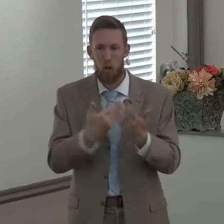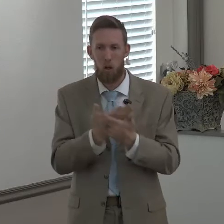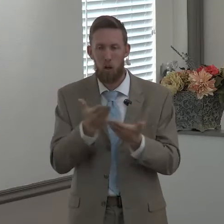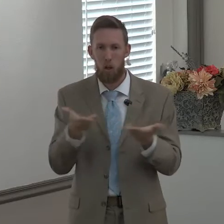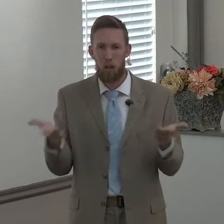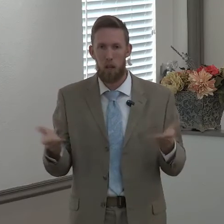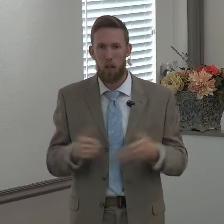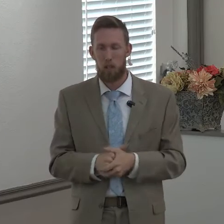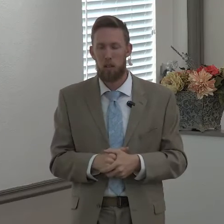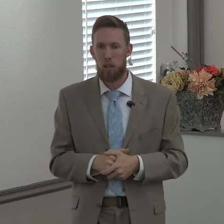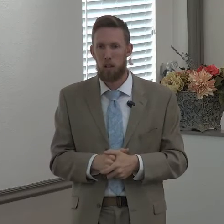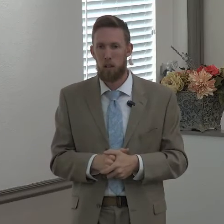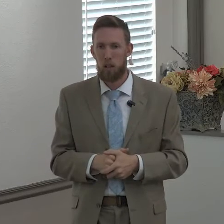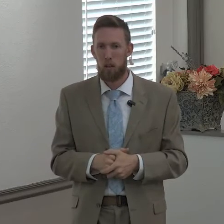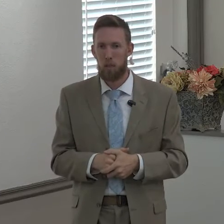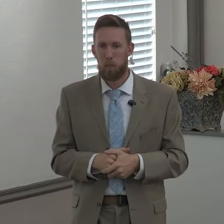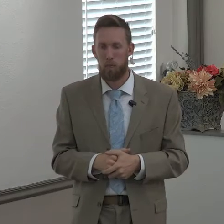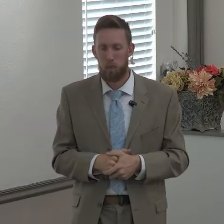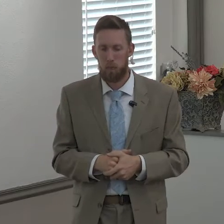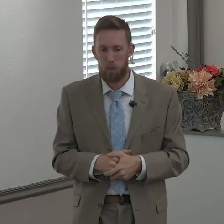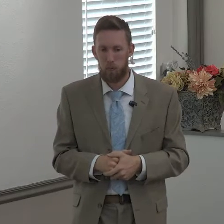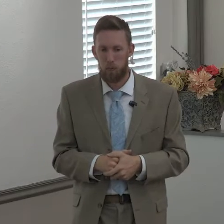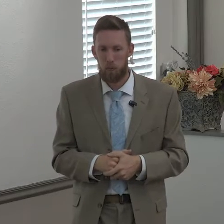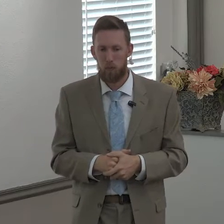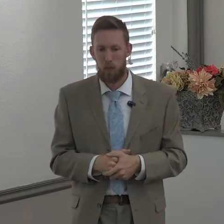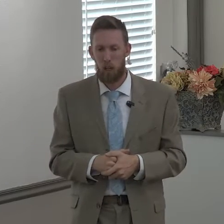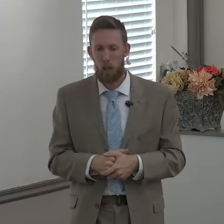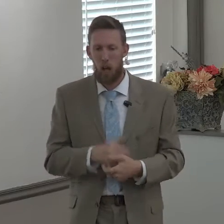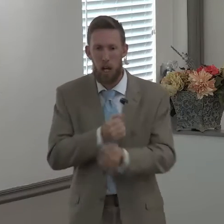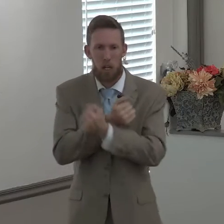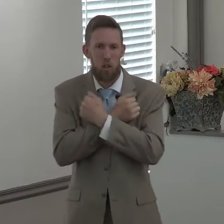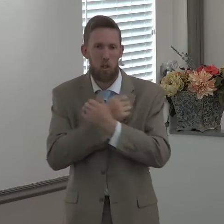things, endureth all things.